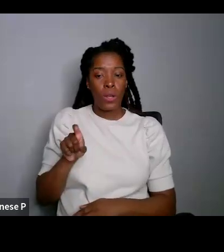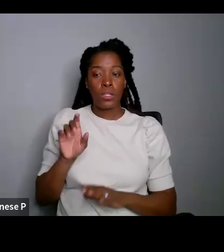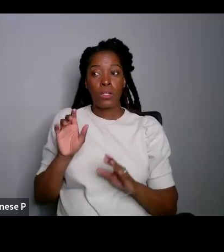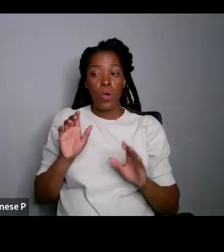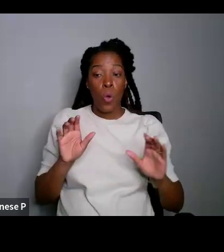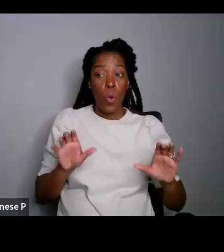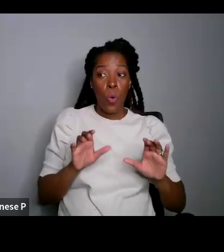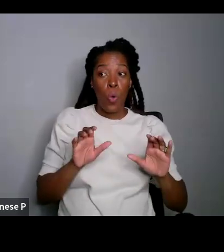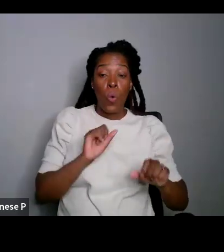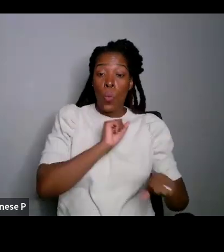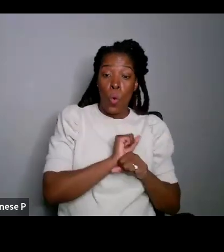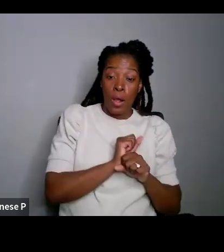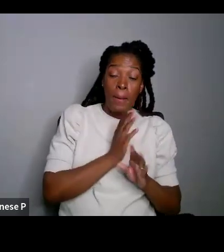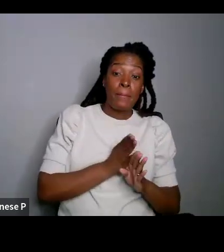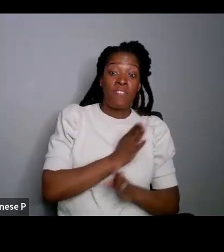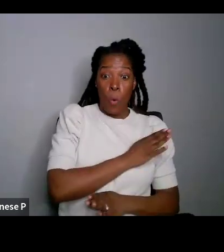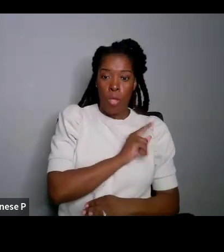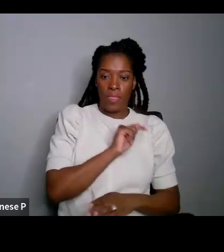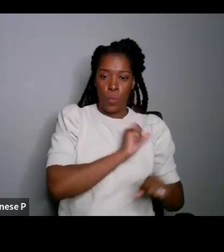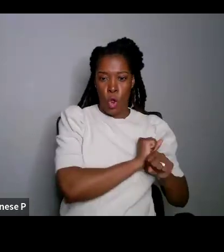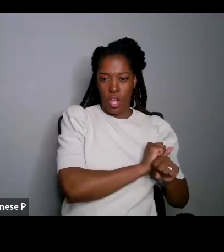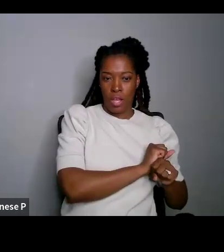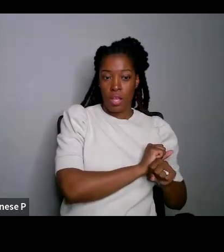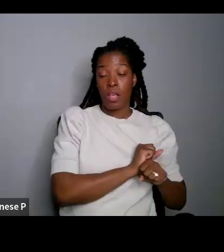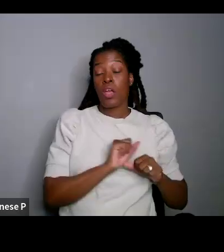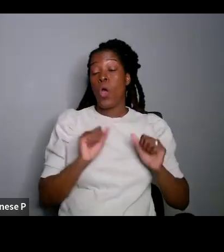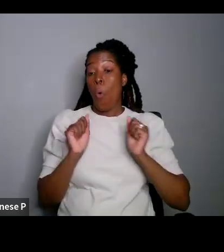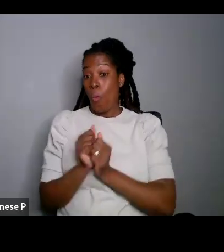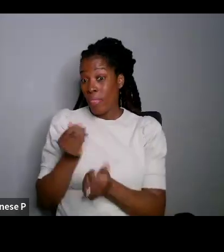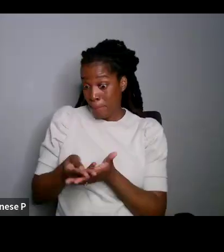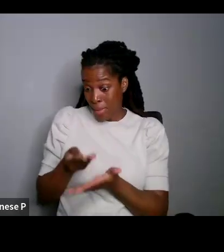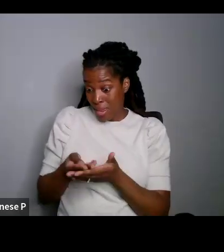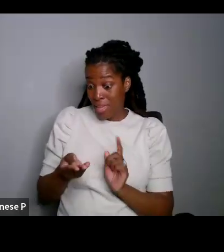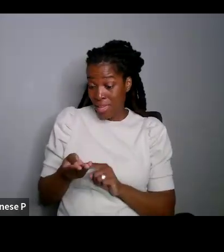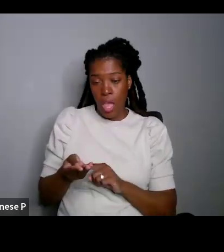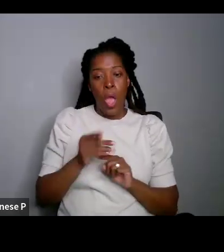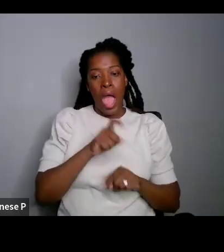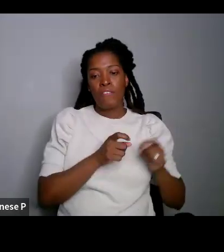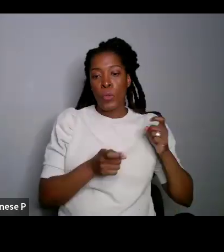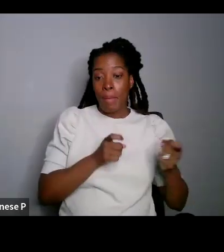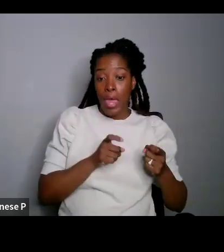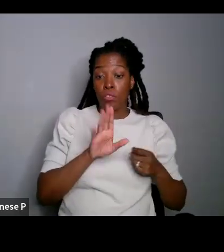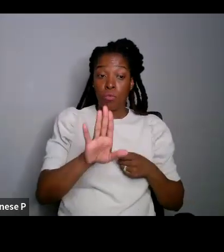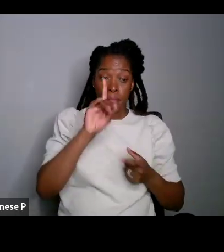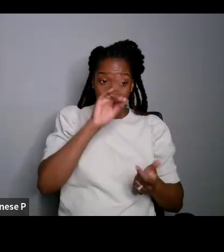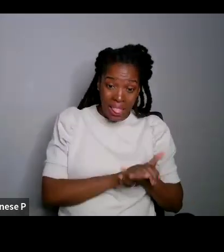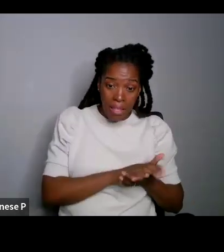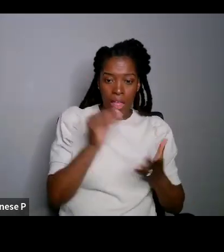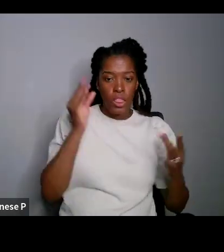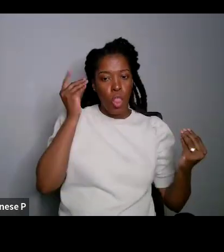when it comes to money, the work before the work is managing your beliefs and thoughts about